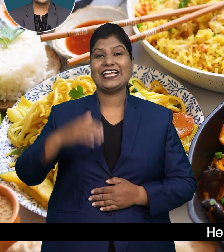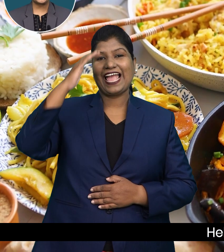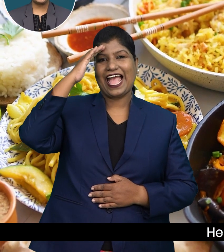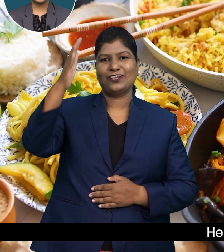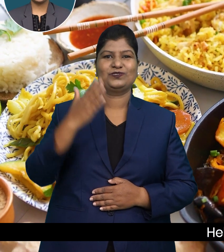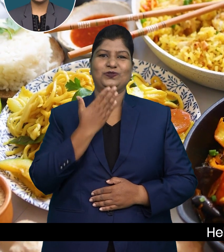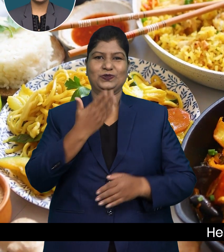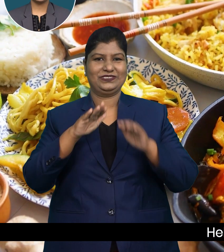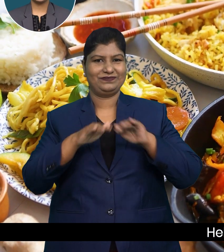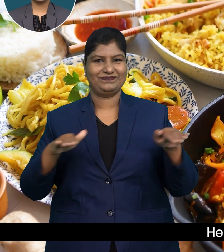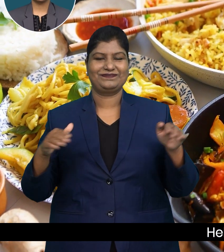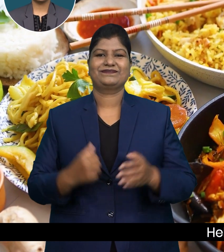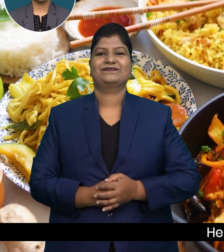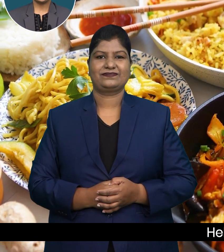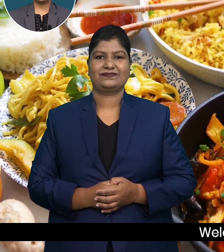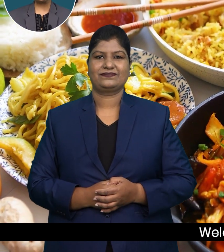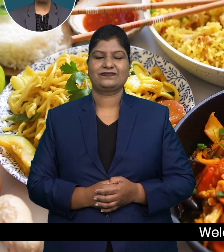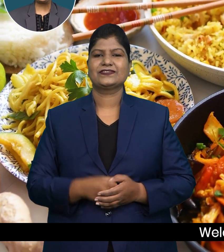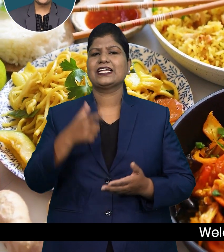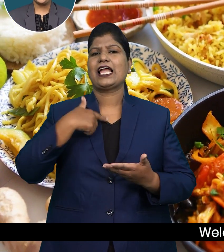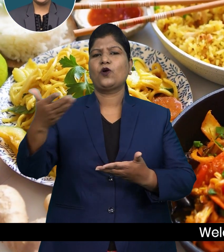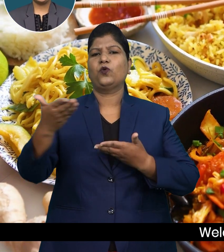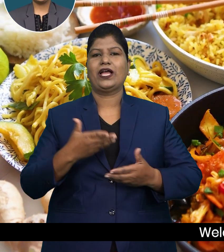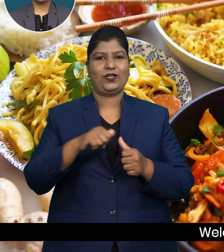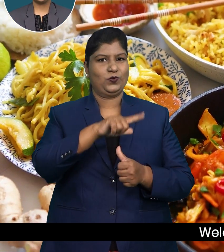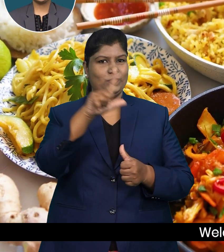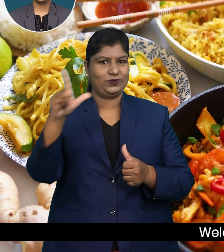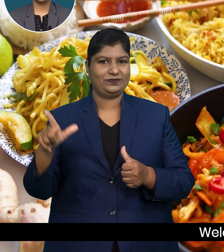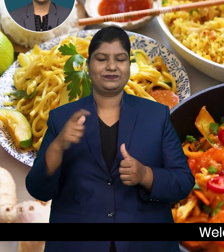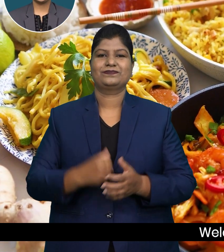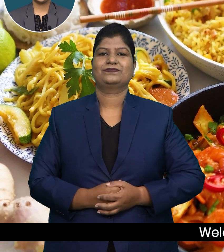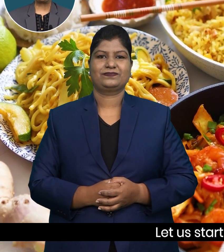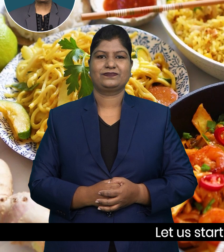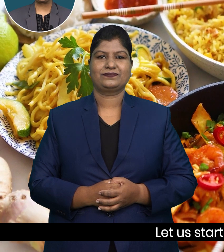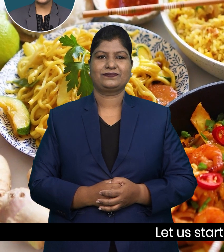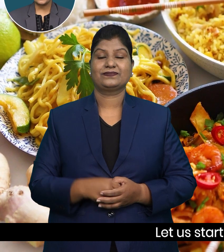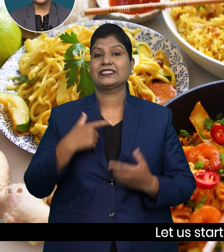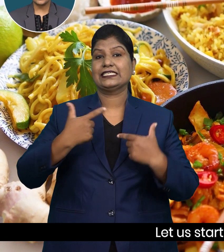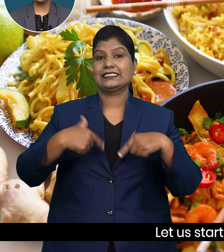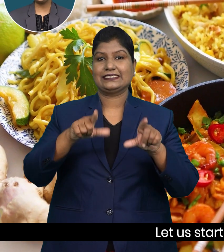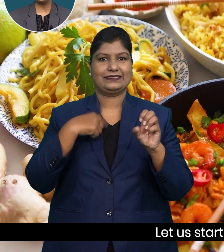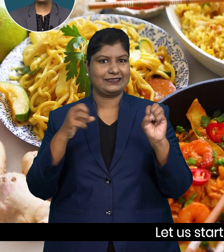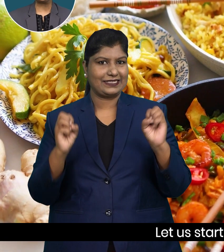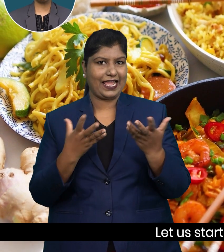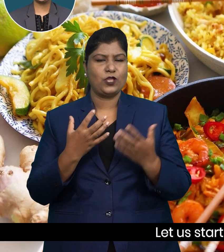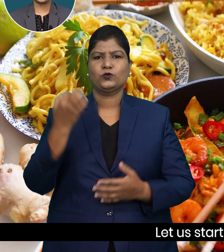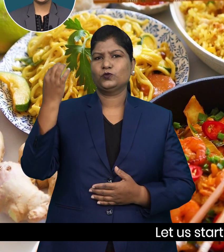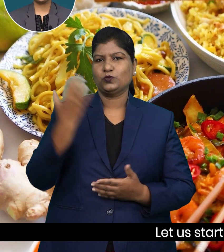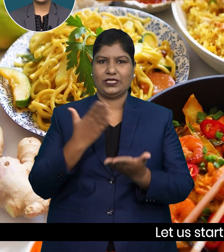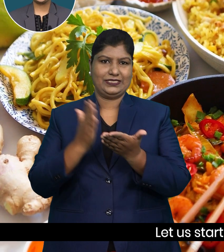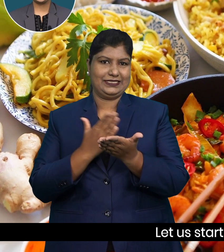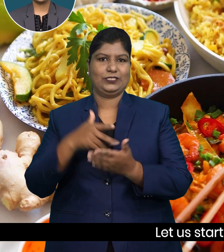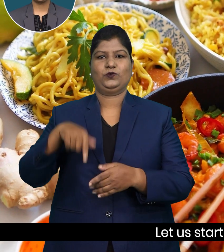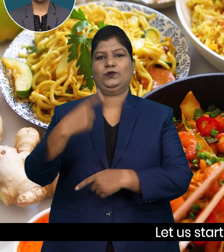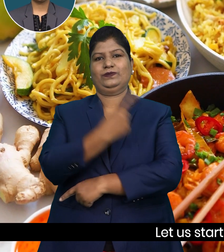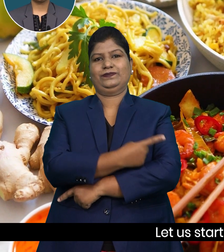Hello students, welcome you all. Let us start a new lesson today.